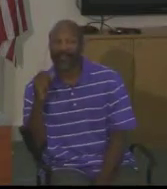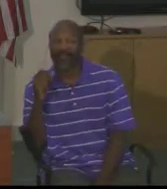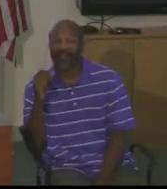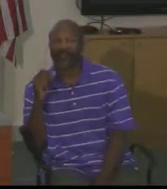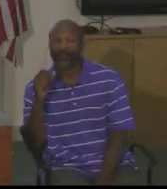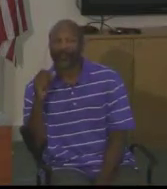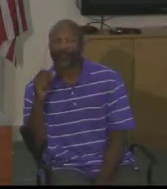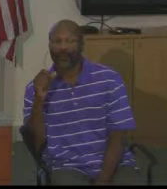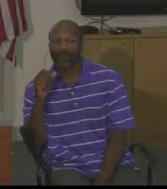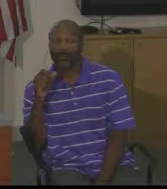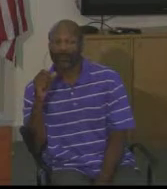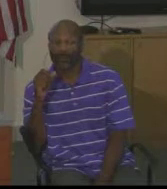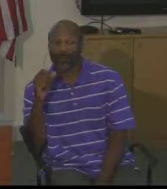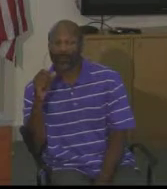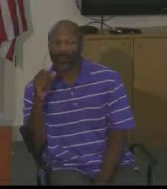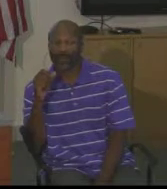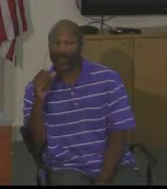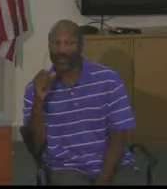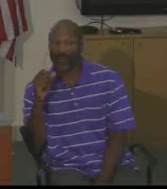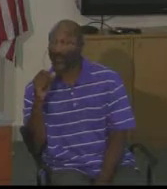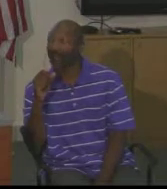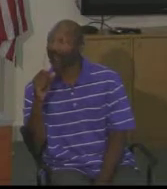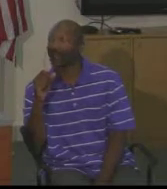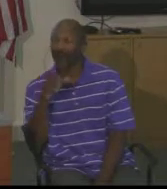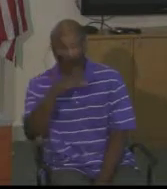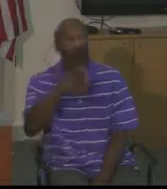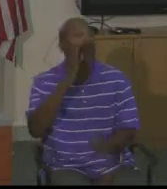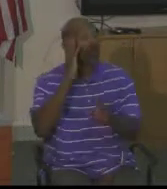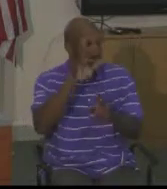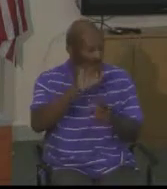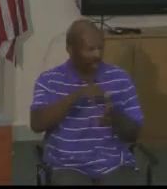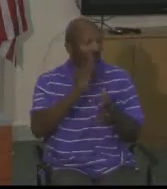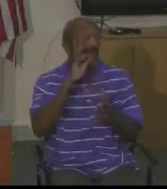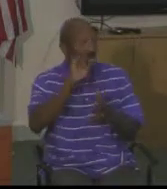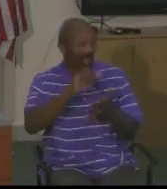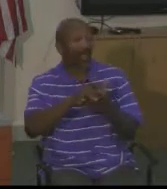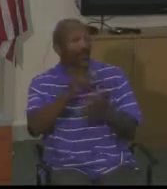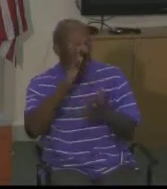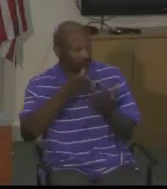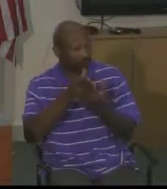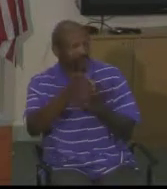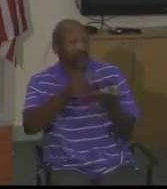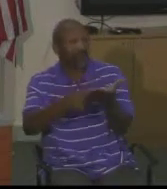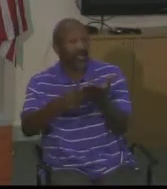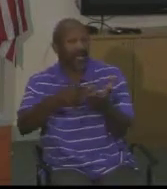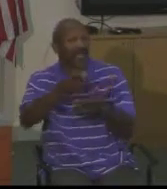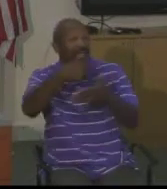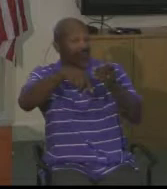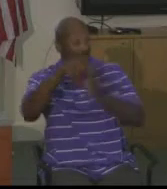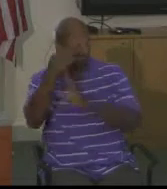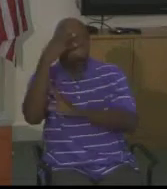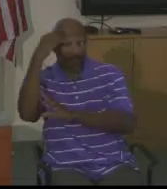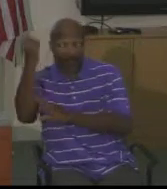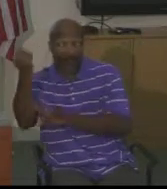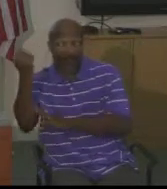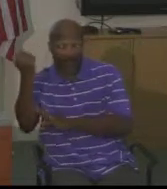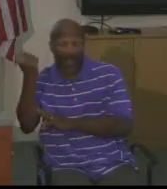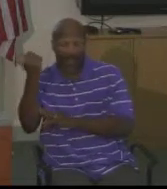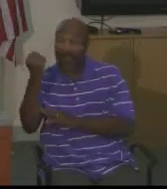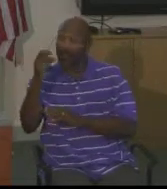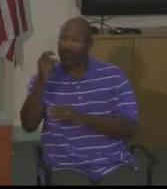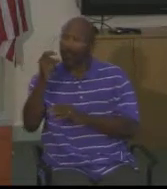I've got to learn Windows OS size, We're right? going to do that. We're going to go through that. Next week is memory.